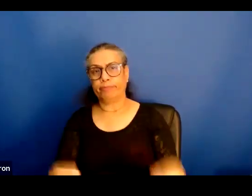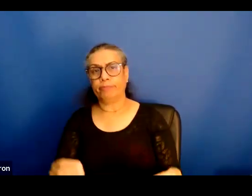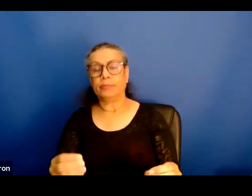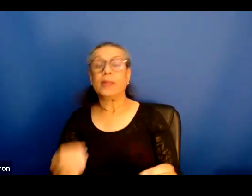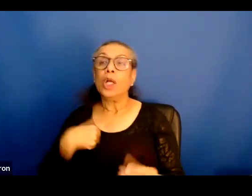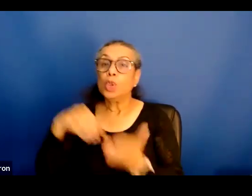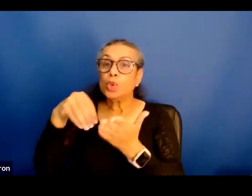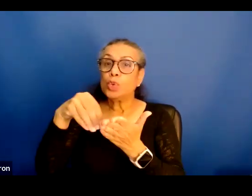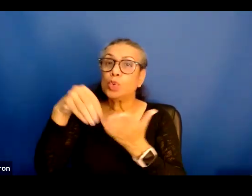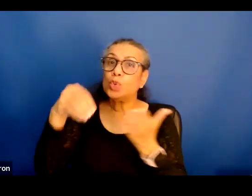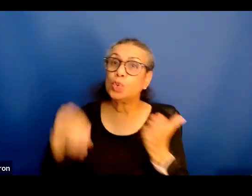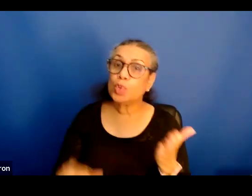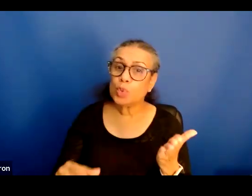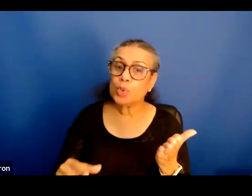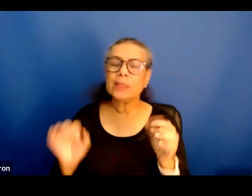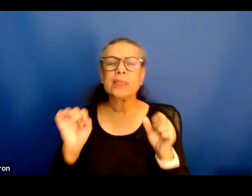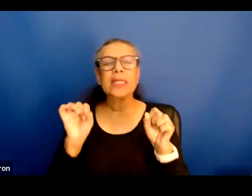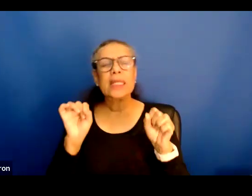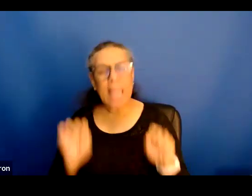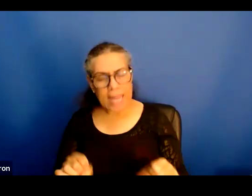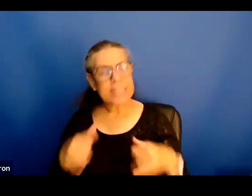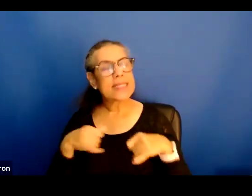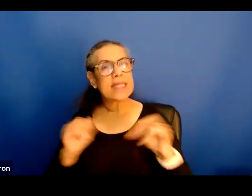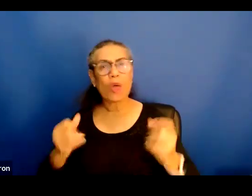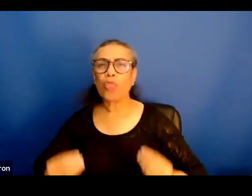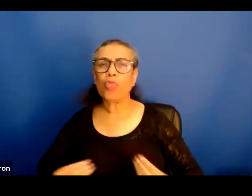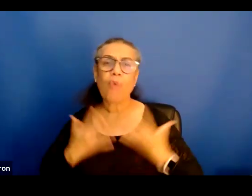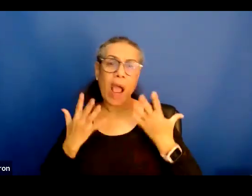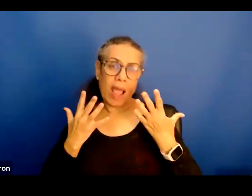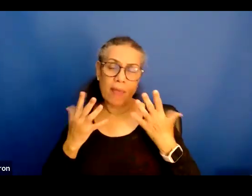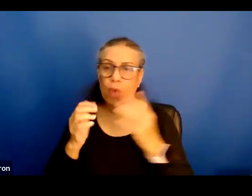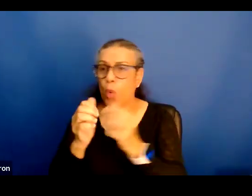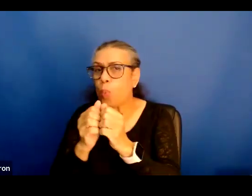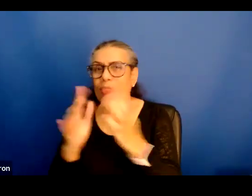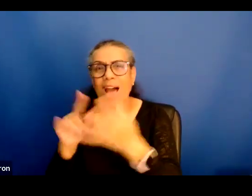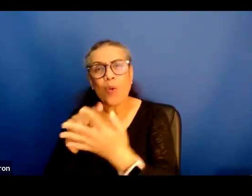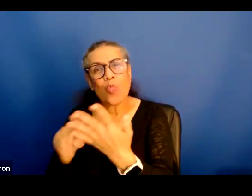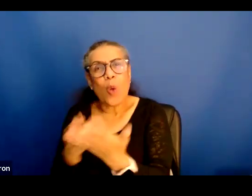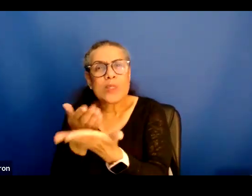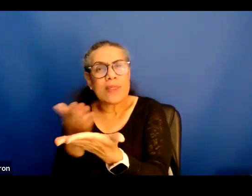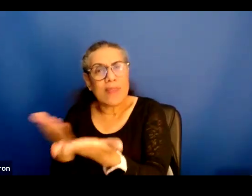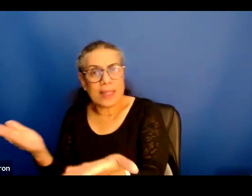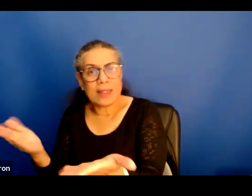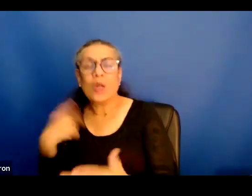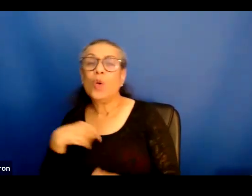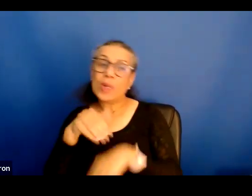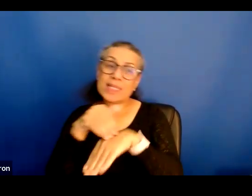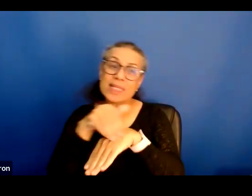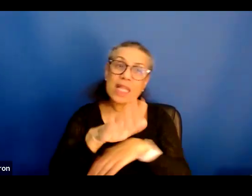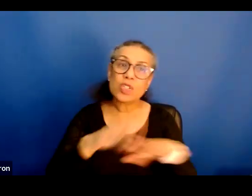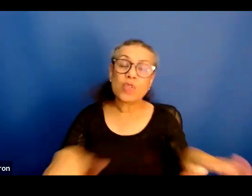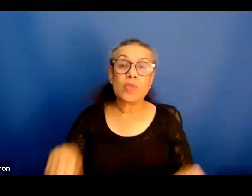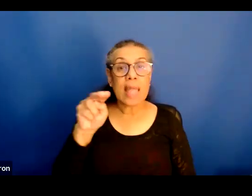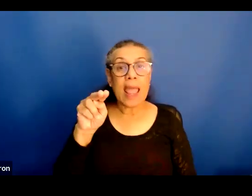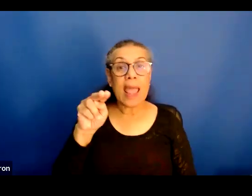Students can still thrive without those things. We have sent students to the